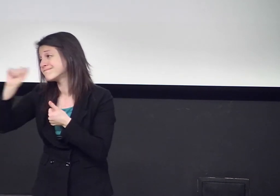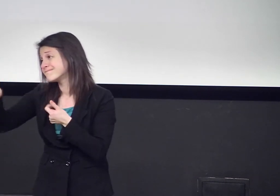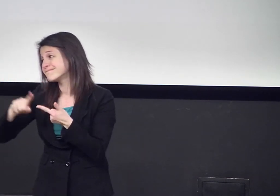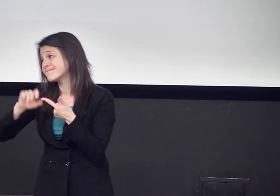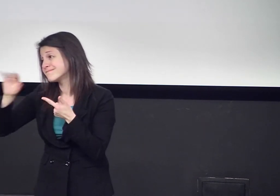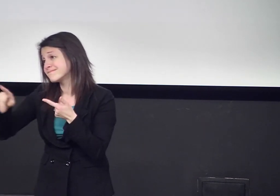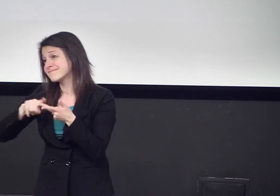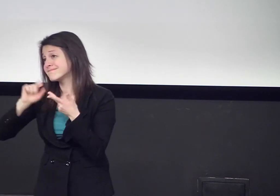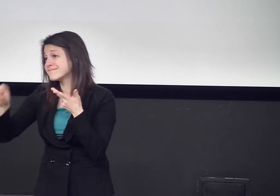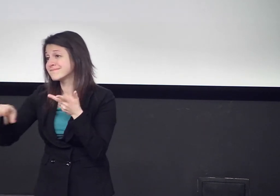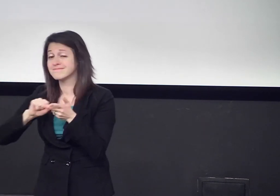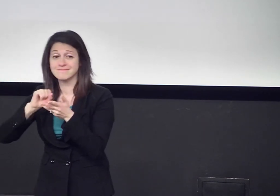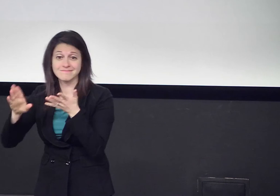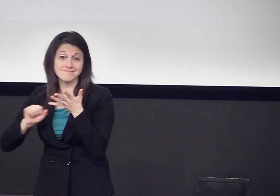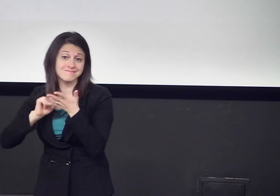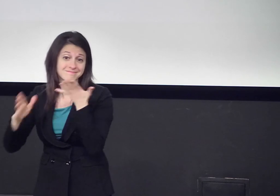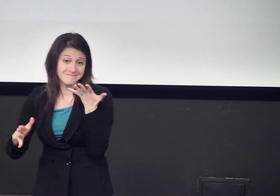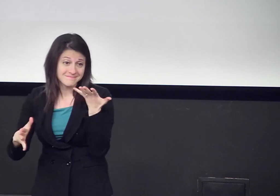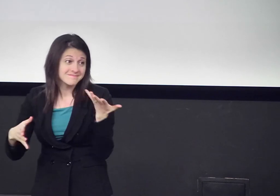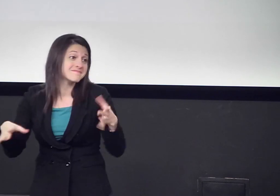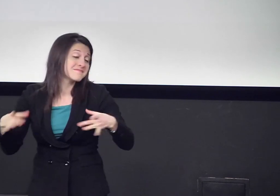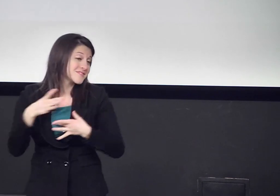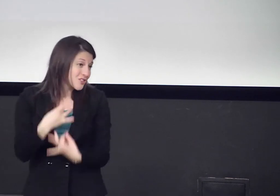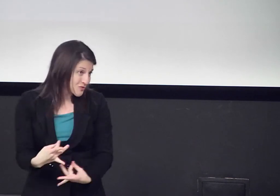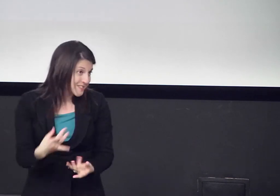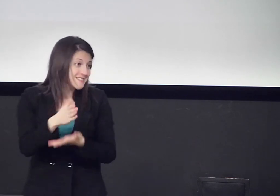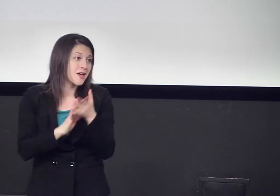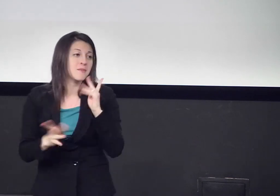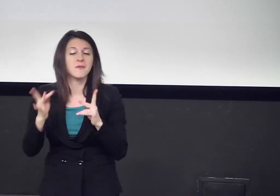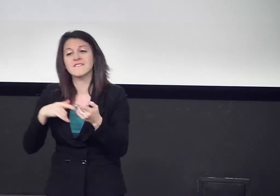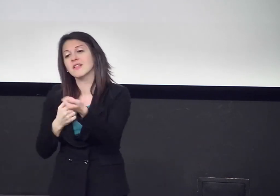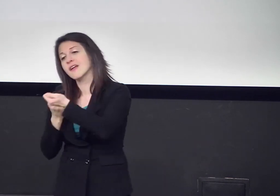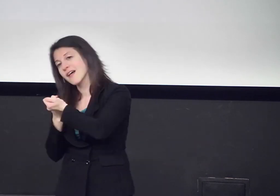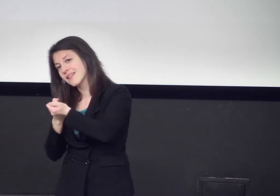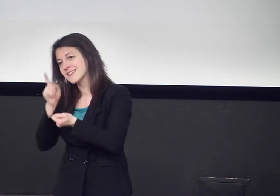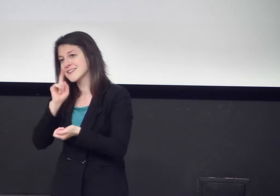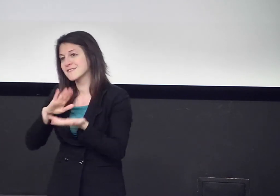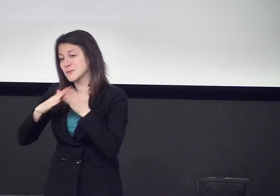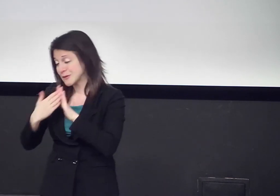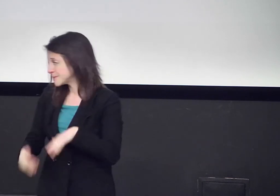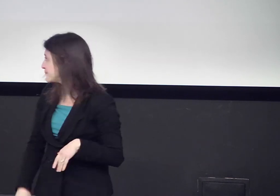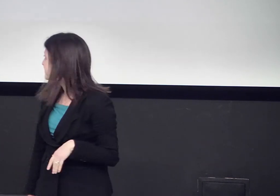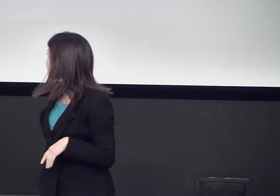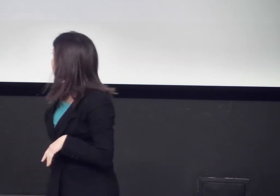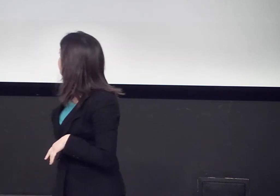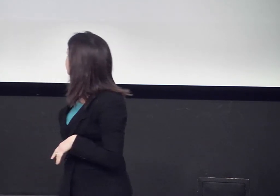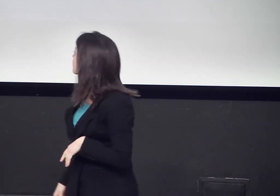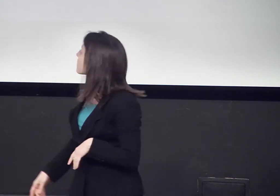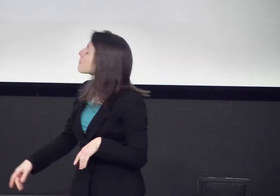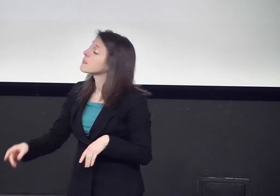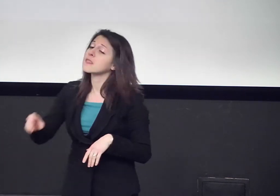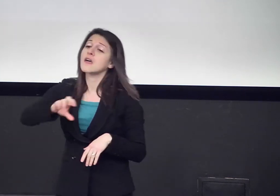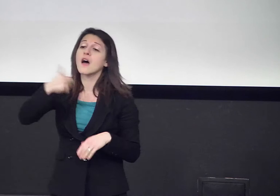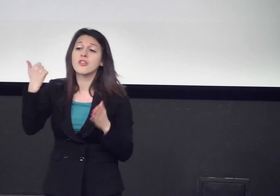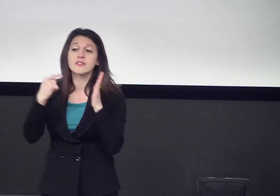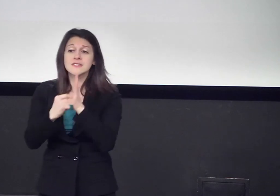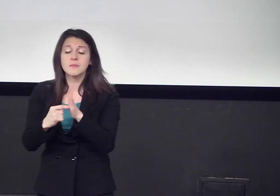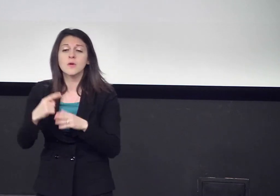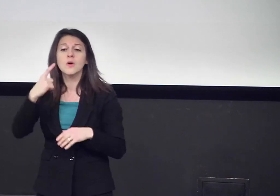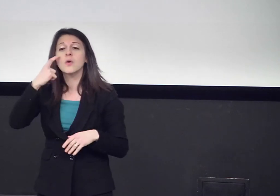And there were times where interpreters would just give out the different options and do nothing about that and expect the deaf caller to be